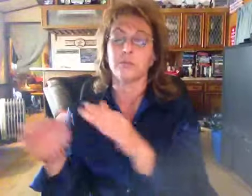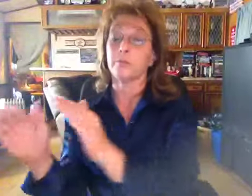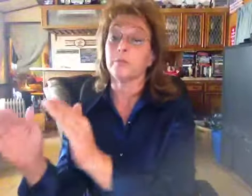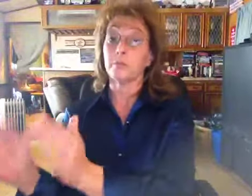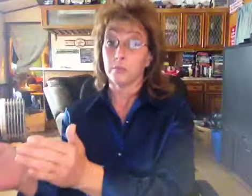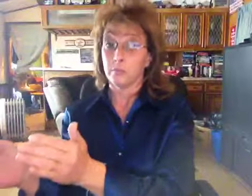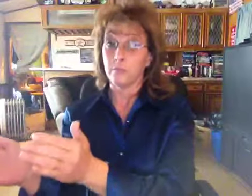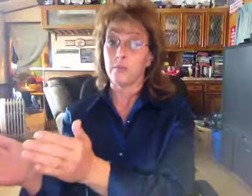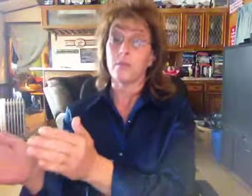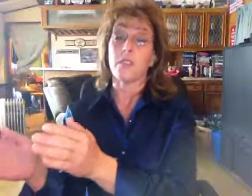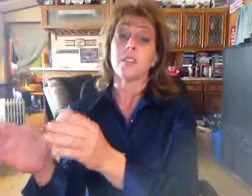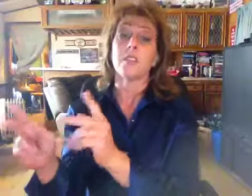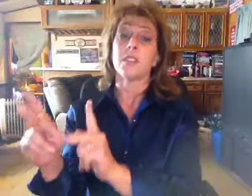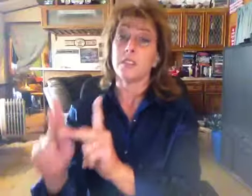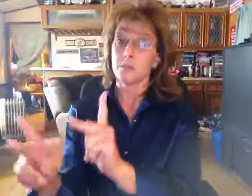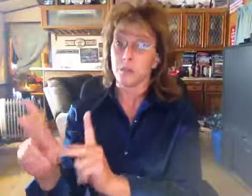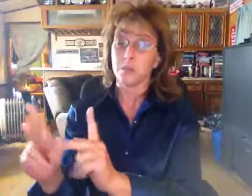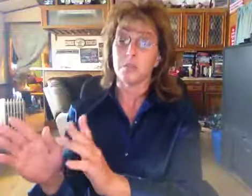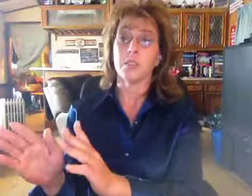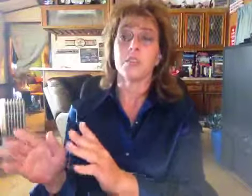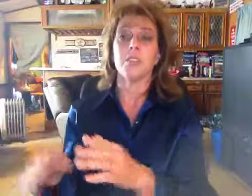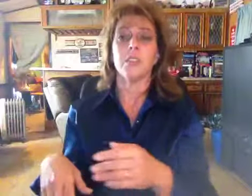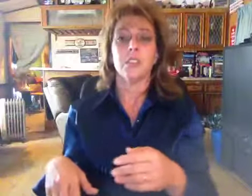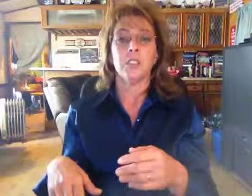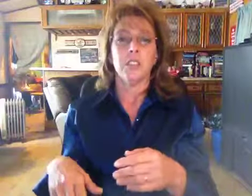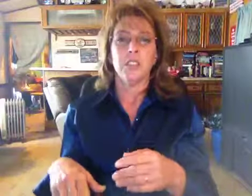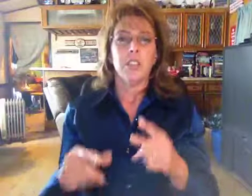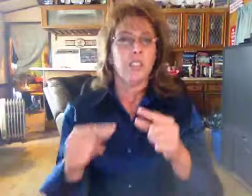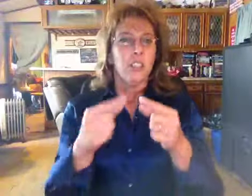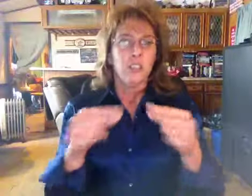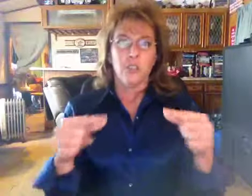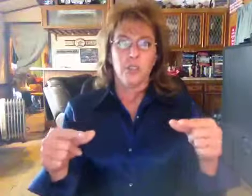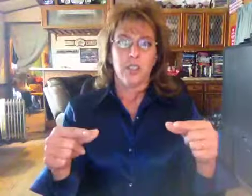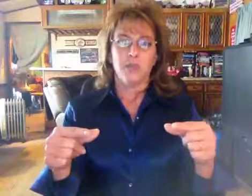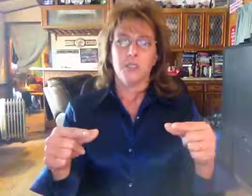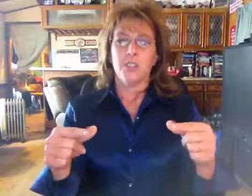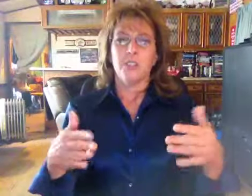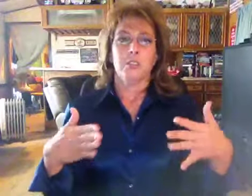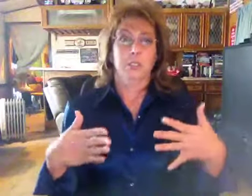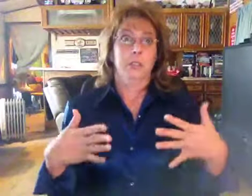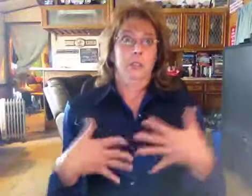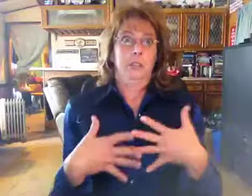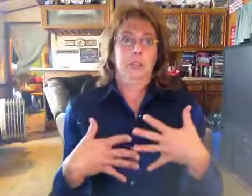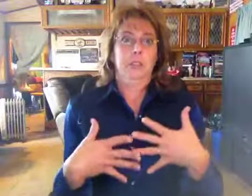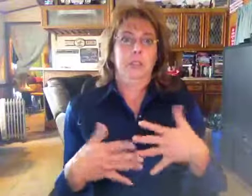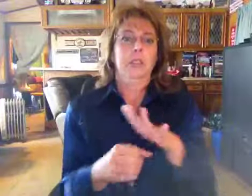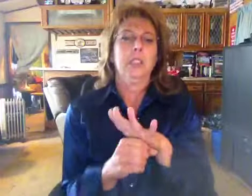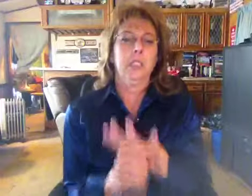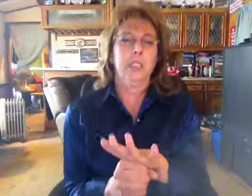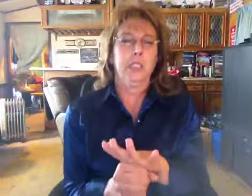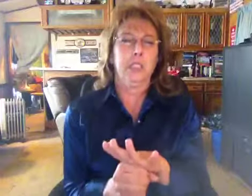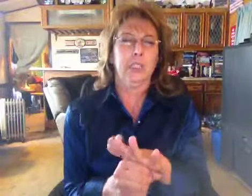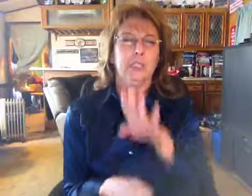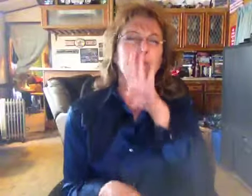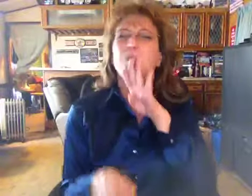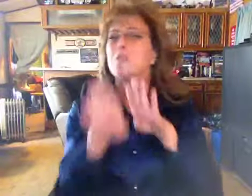that just flat out become intimidated by learning grammar. They get so frustrated by all the rules and definitions that they just simply want